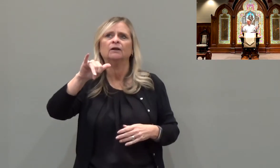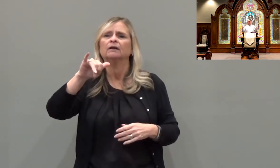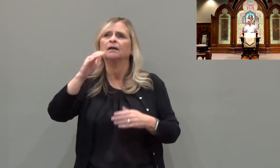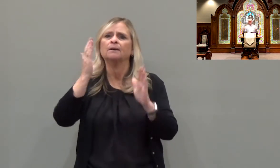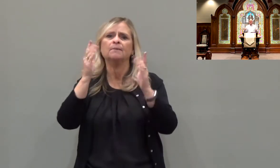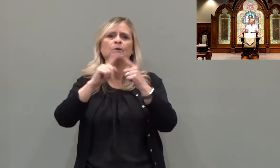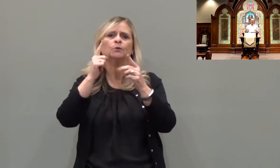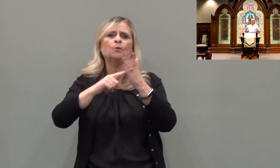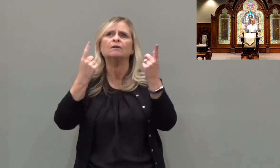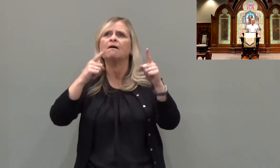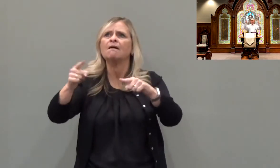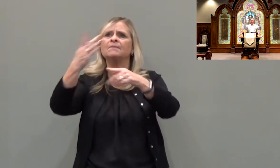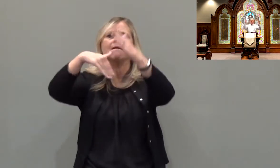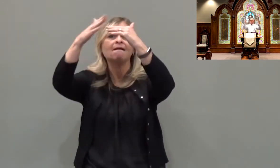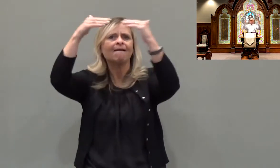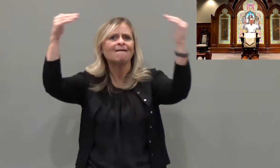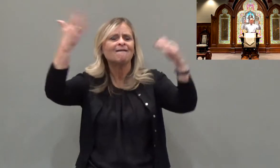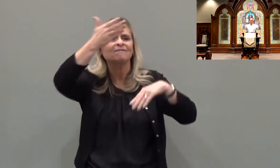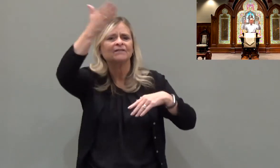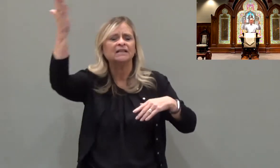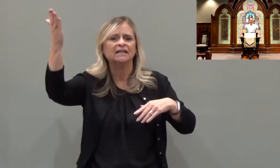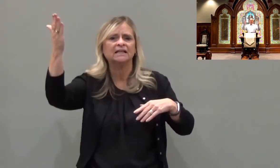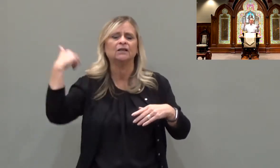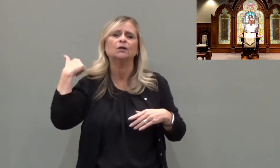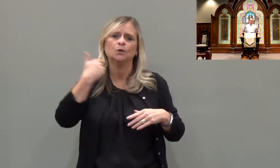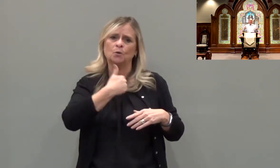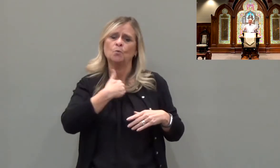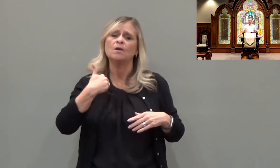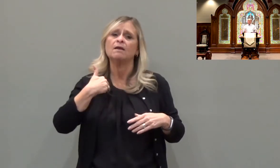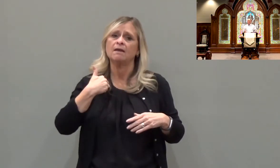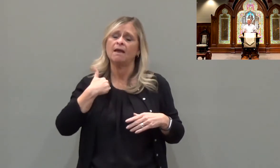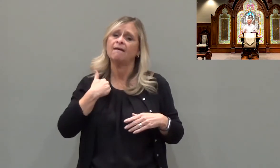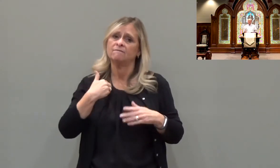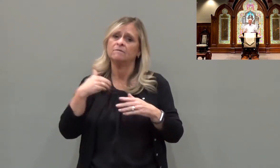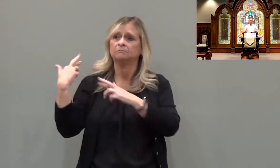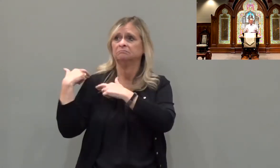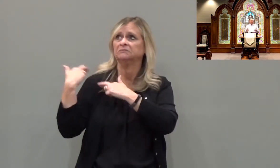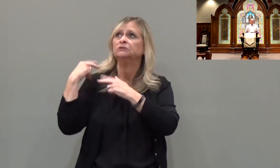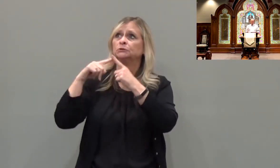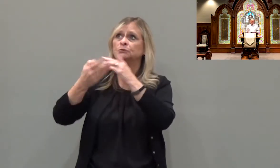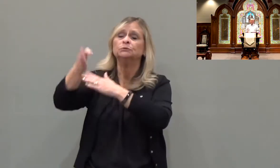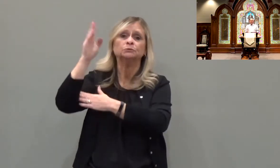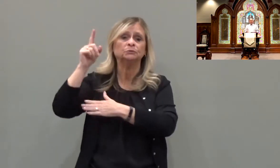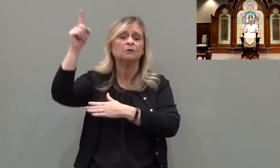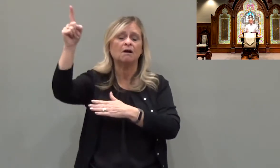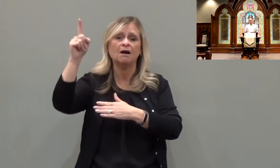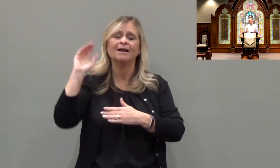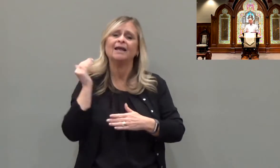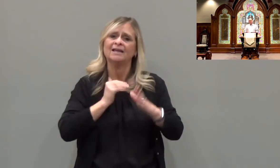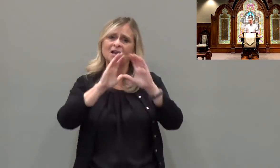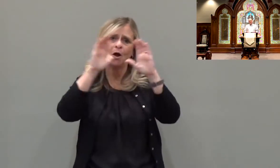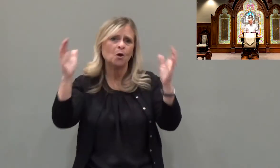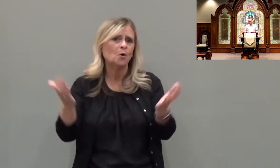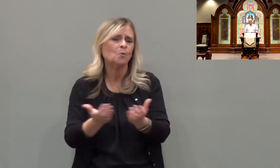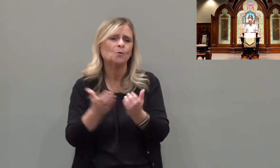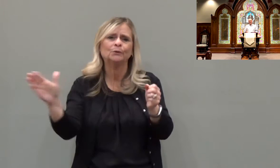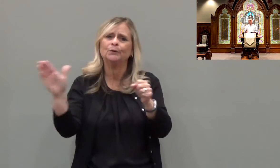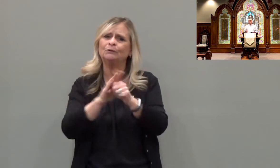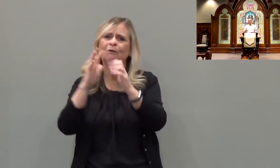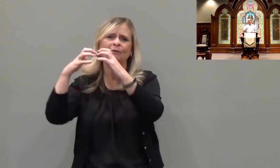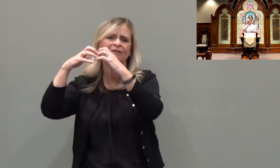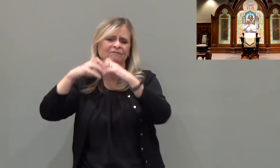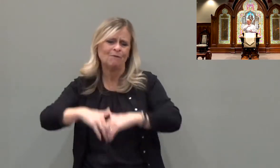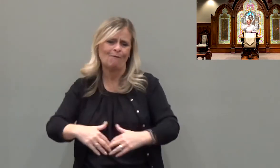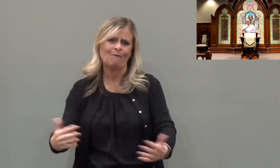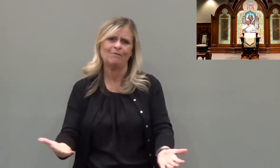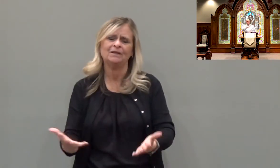realm, and that we have obligations toward God, but we also live in a world that is completely fallen and a completely broken